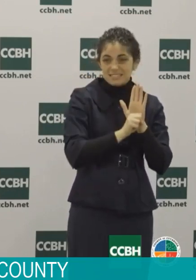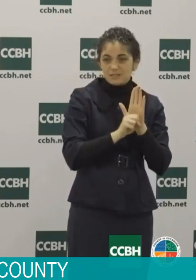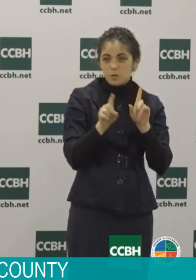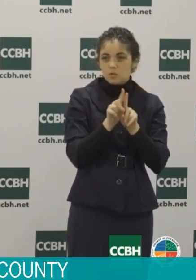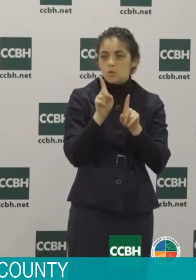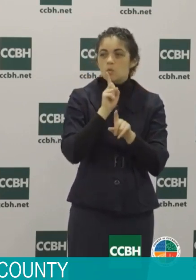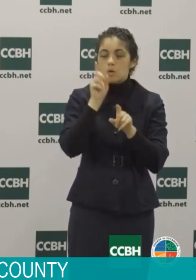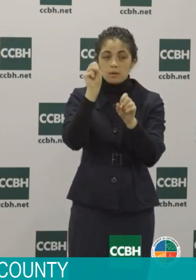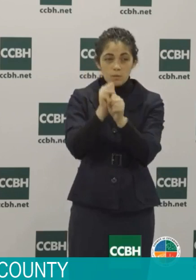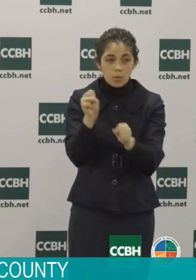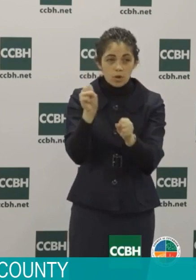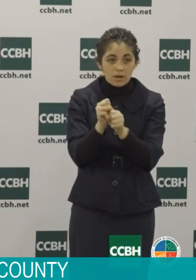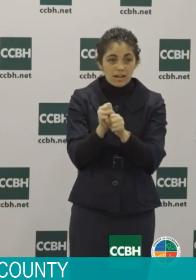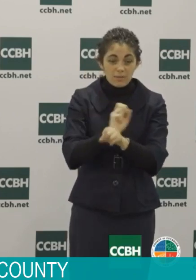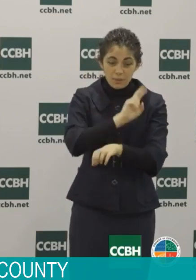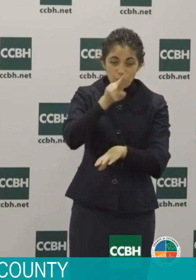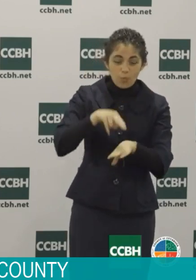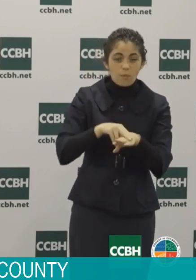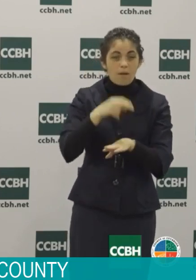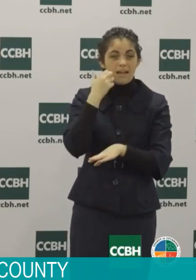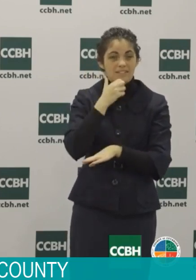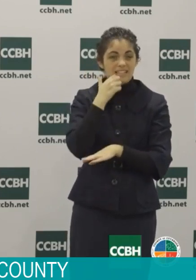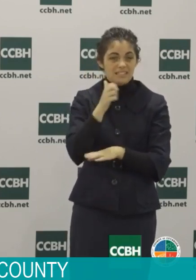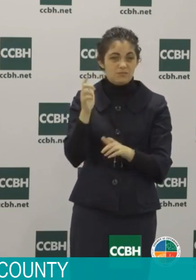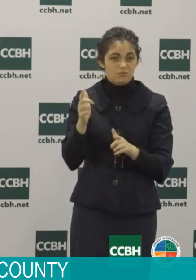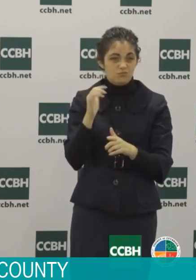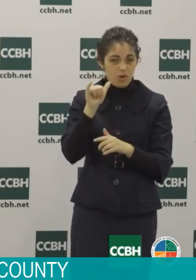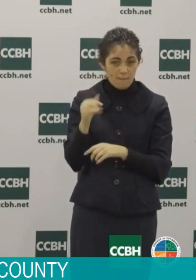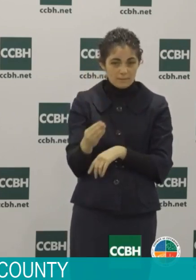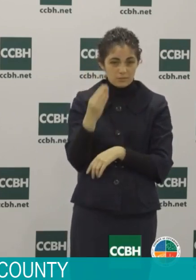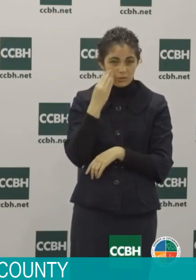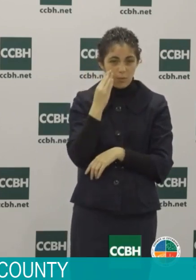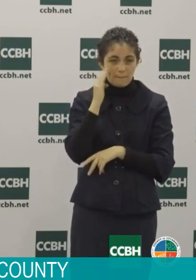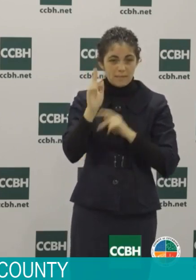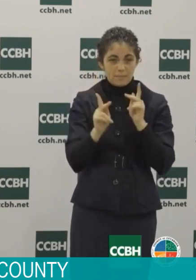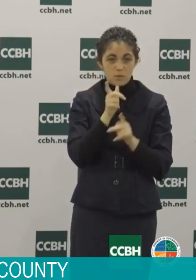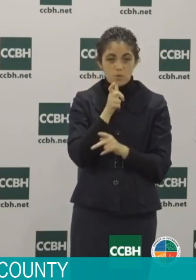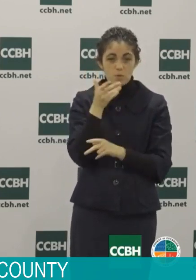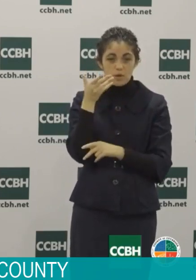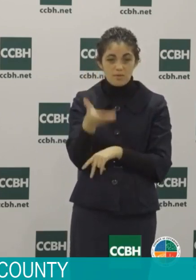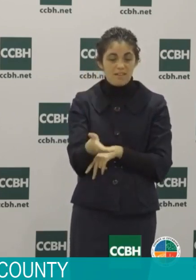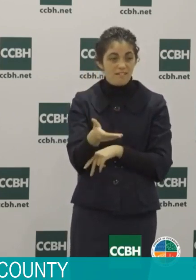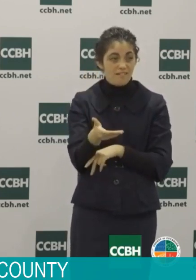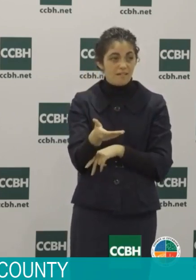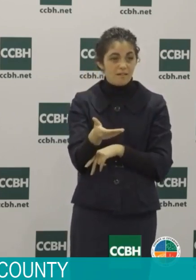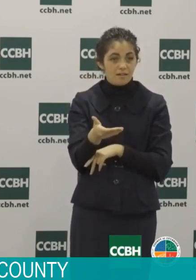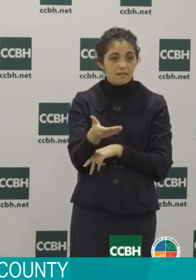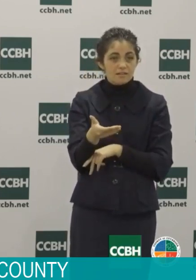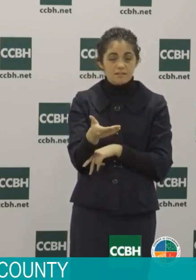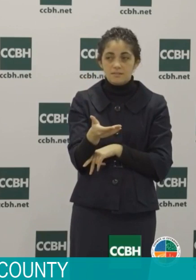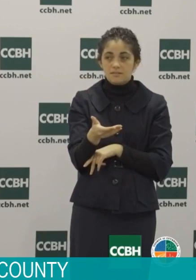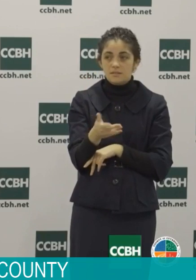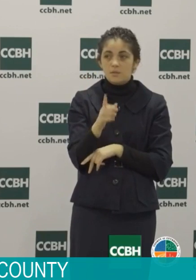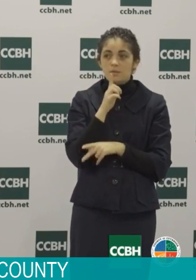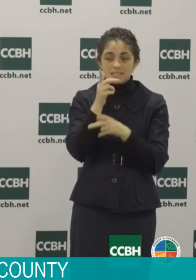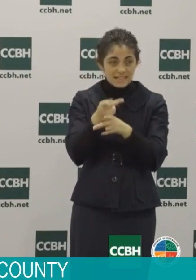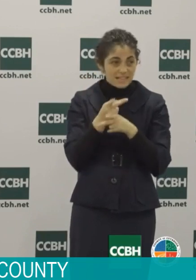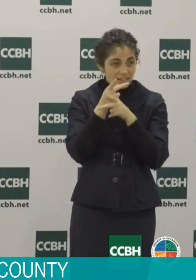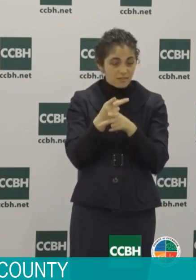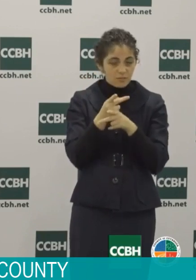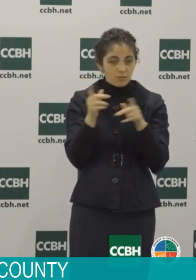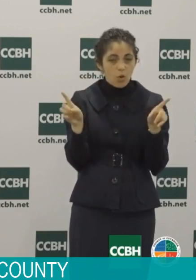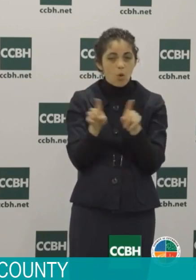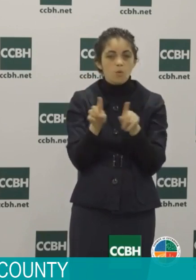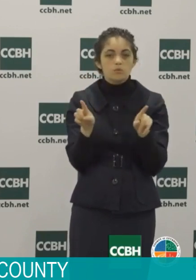really hard in their regular jobs to ensure that people who are in our correctional facilities are cared for,